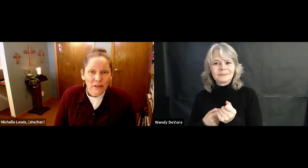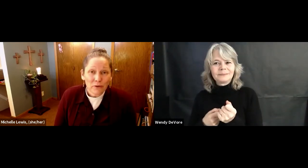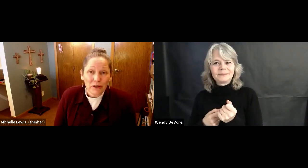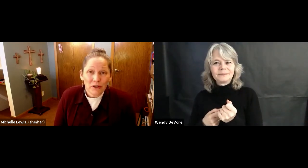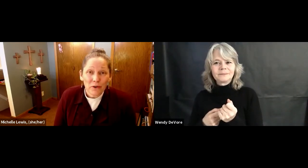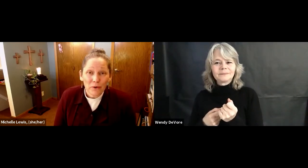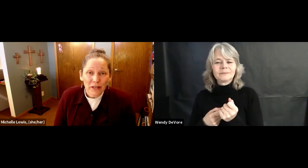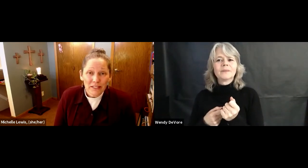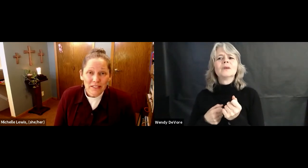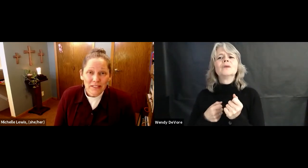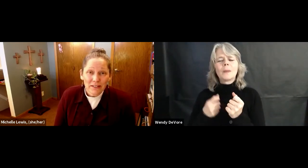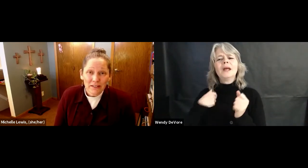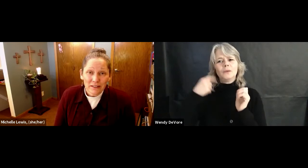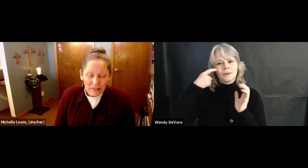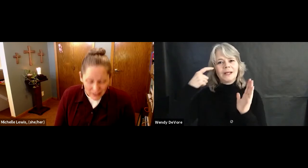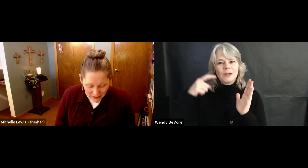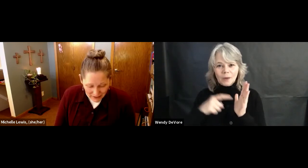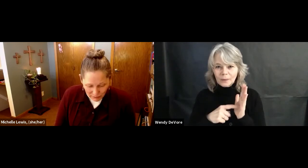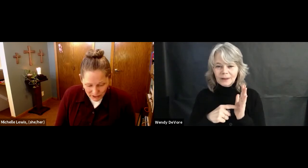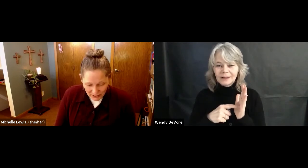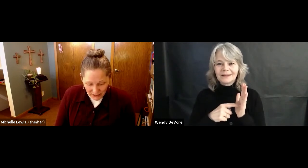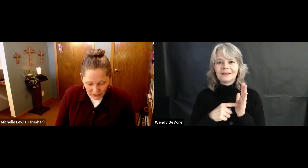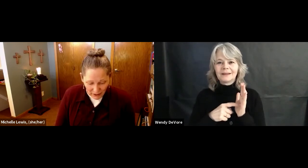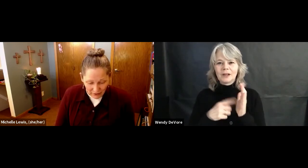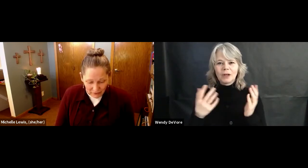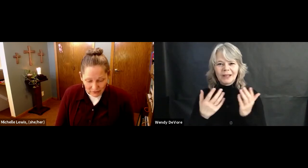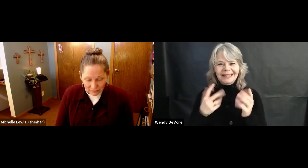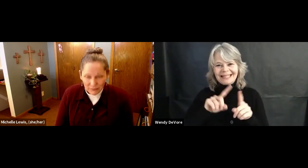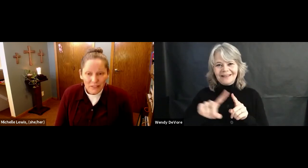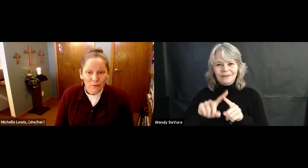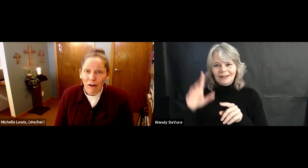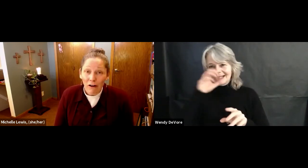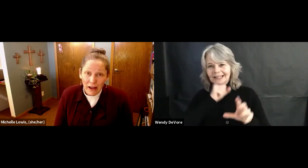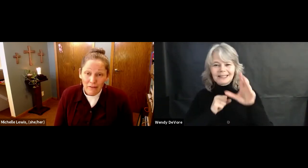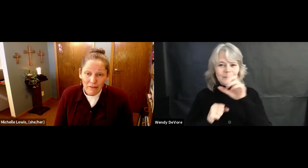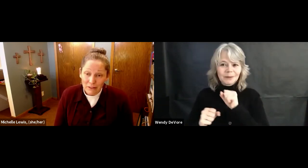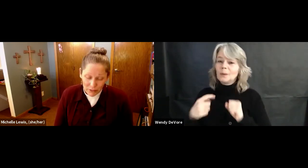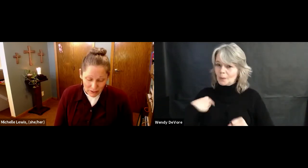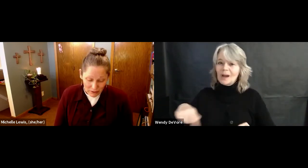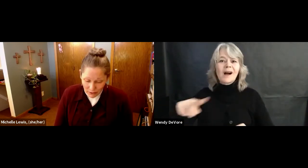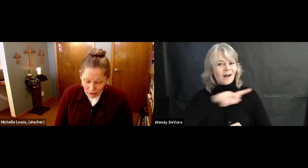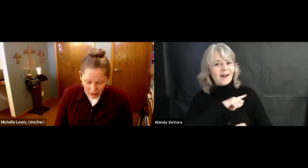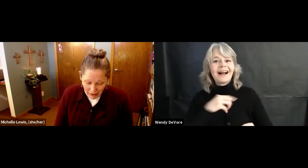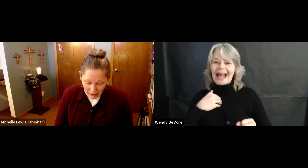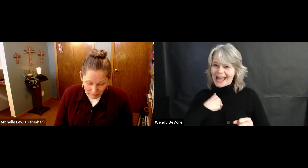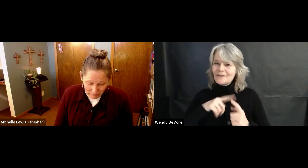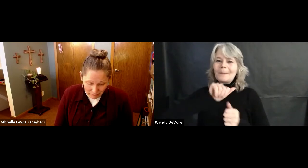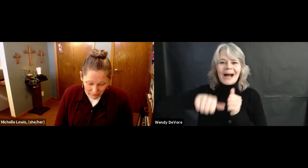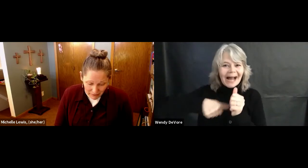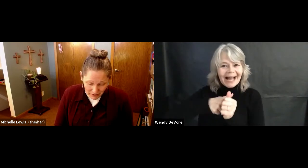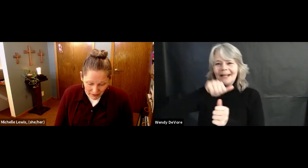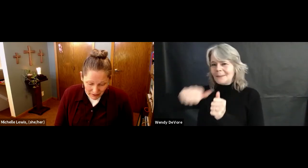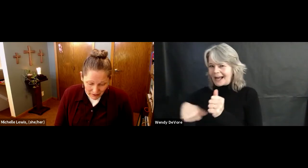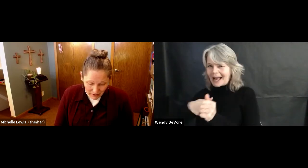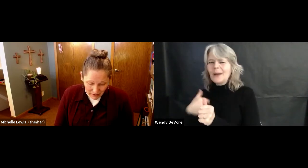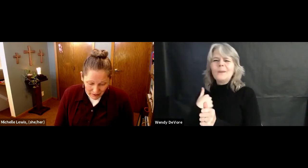so that you can notice these assumptions that you have. Because we all have assumptions. We all have them.